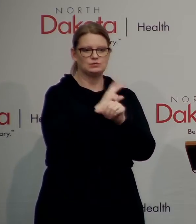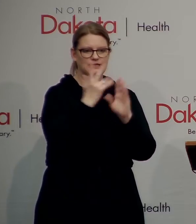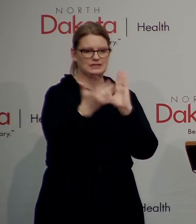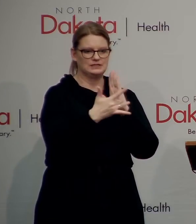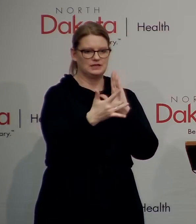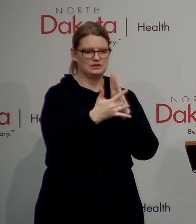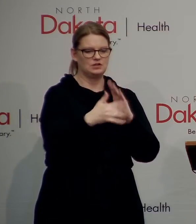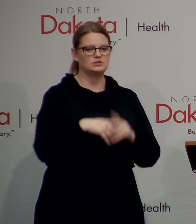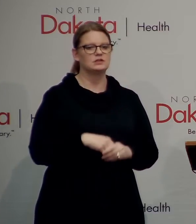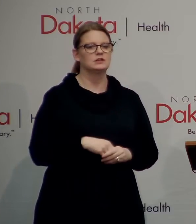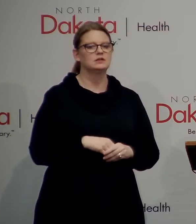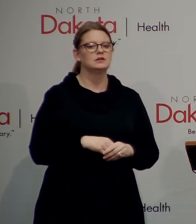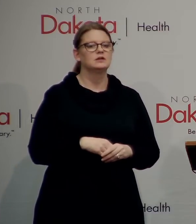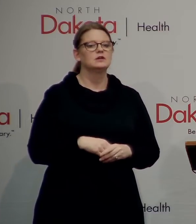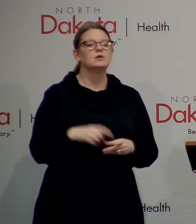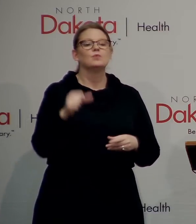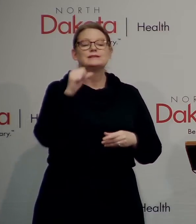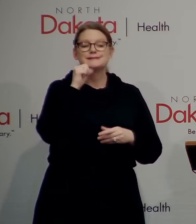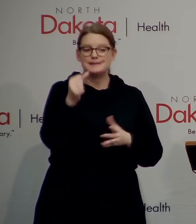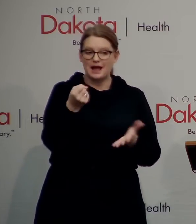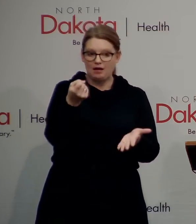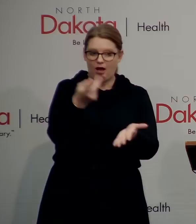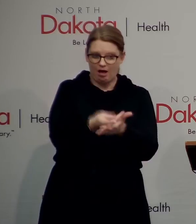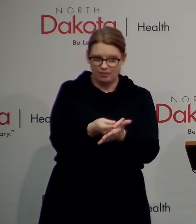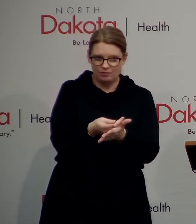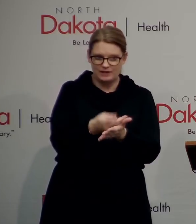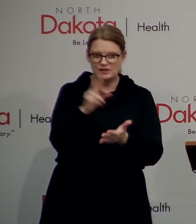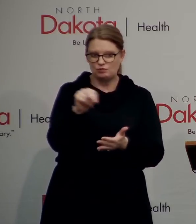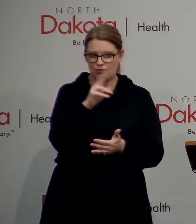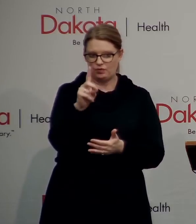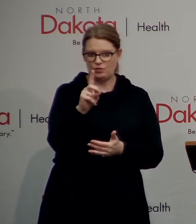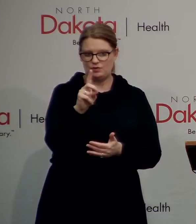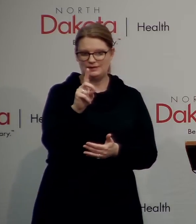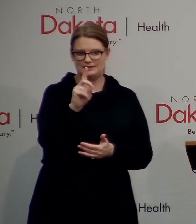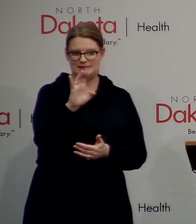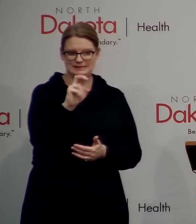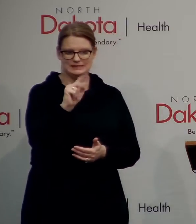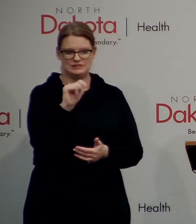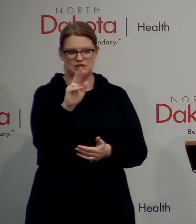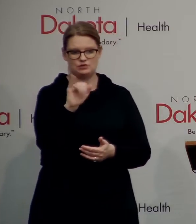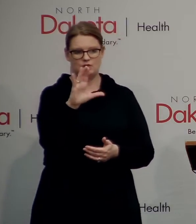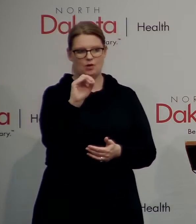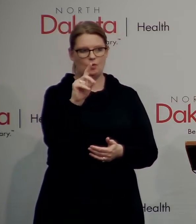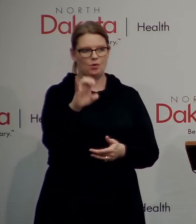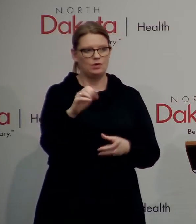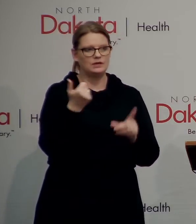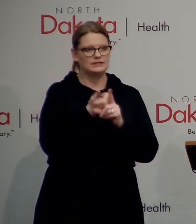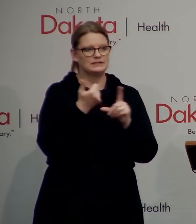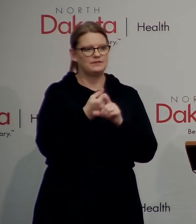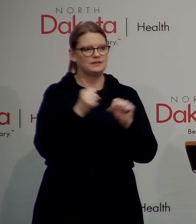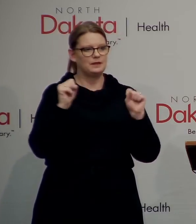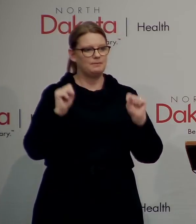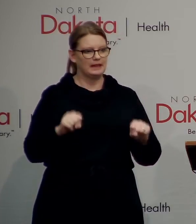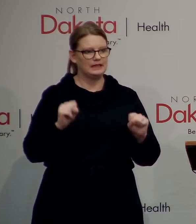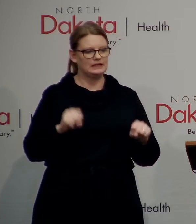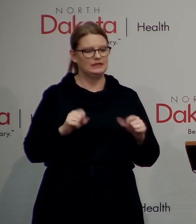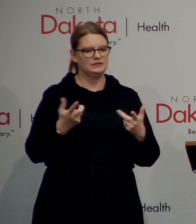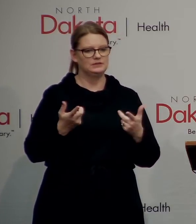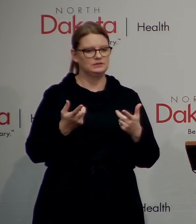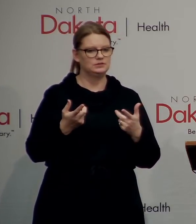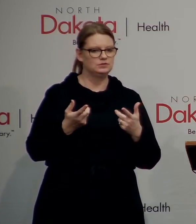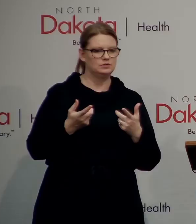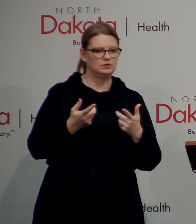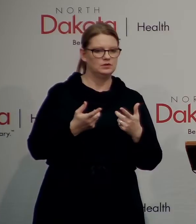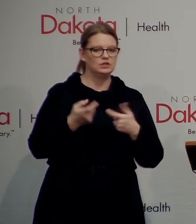technology. What is not authorized in North Dakota Century Code at this point in time is the ability to trade